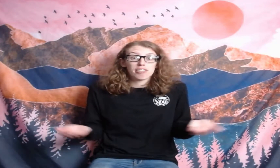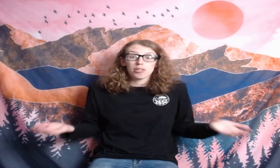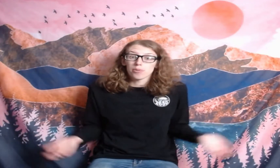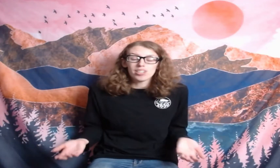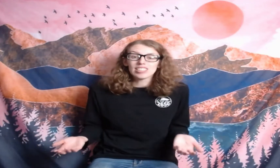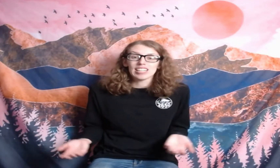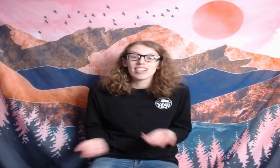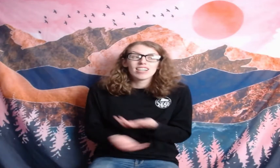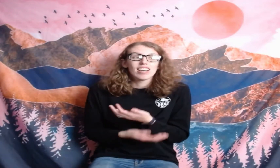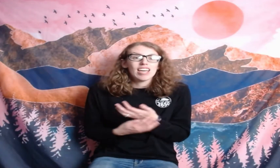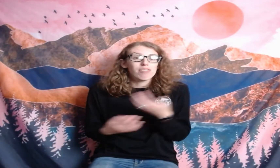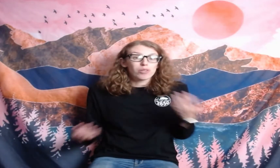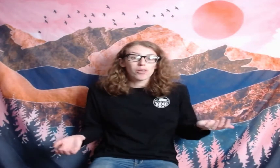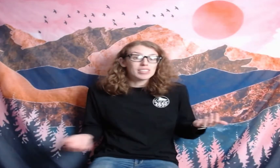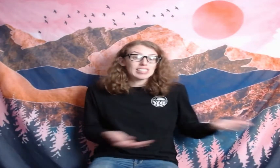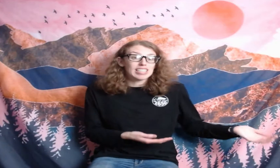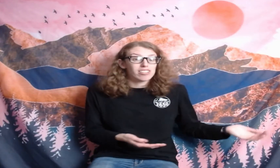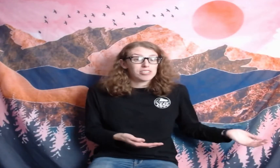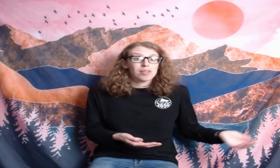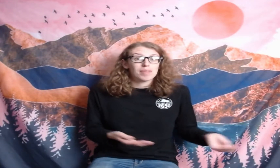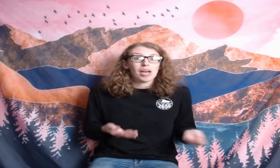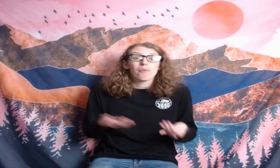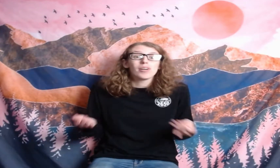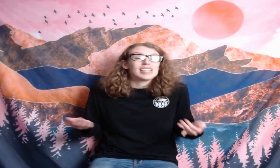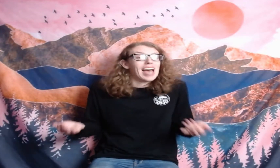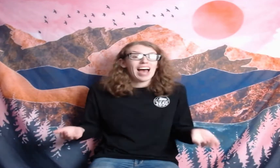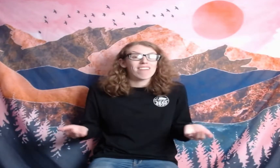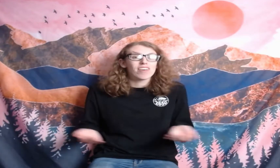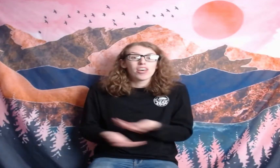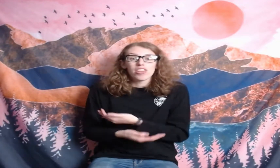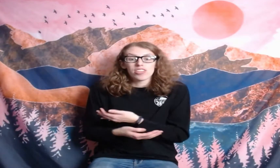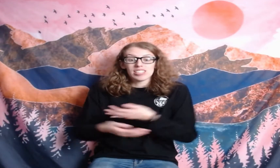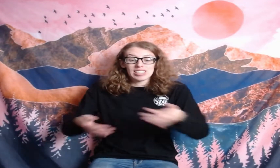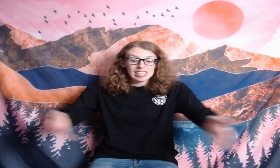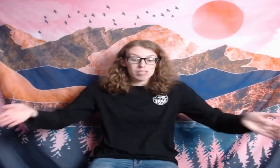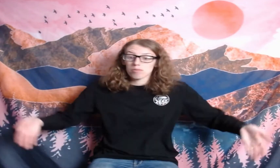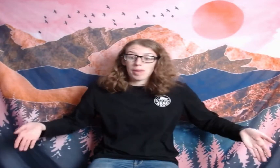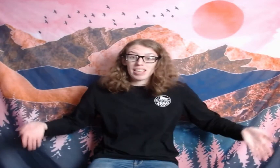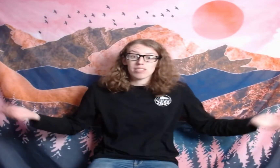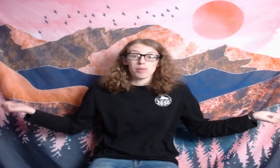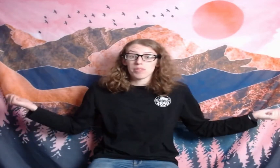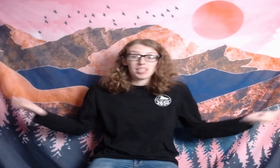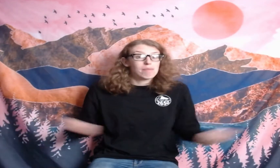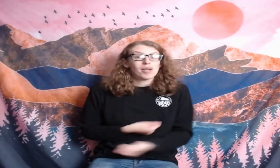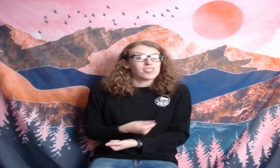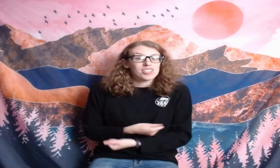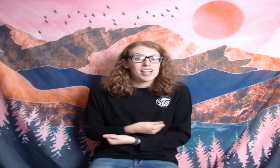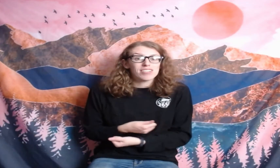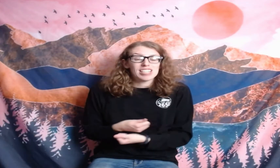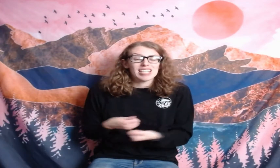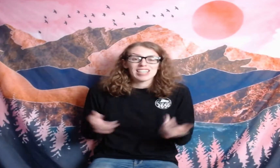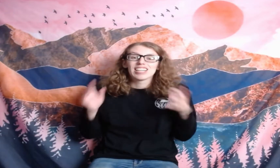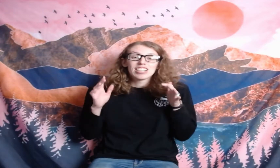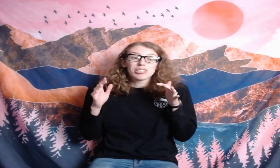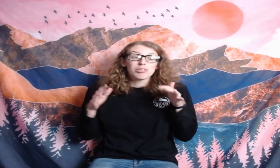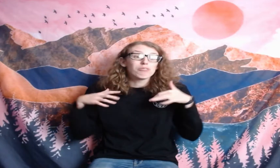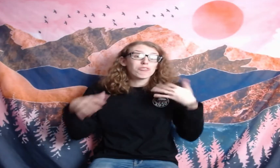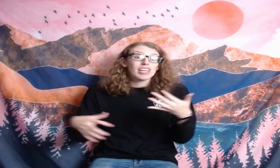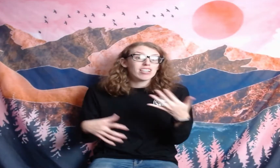or wanted. If we're going to dinner or something, I want to have the seat space with seat buckles and everything to fit all